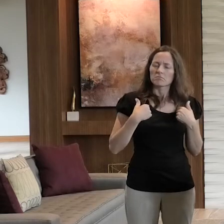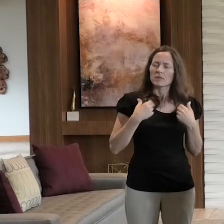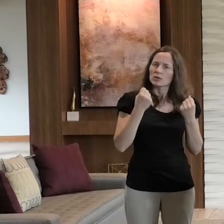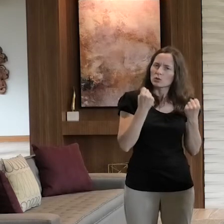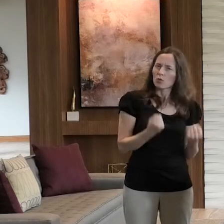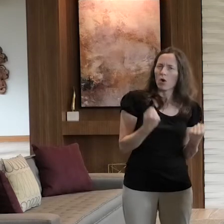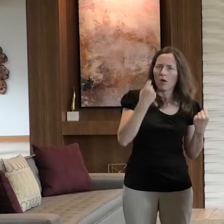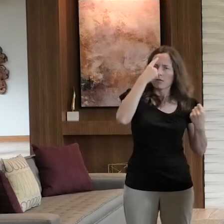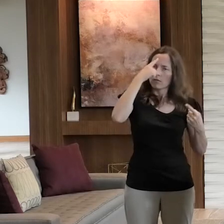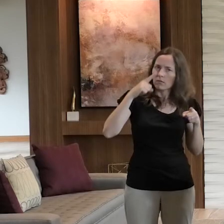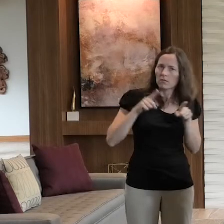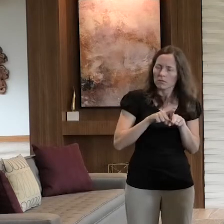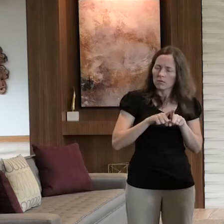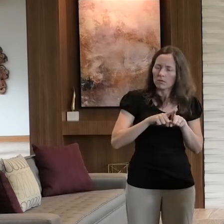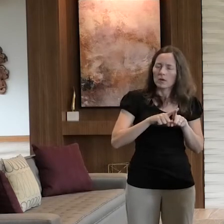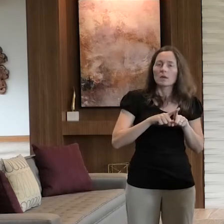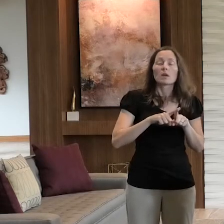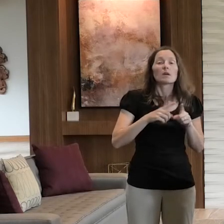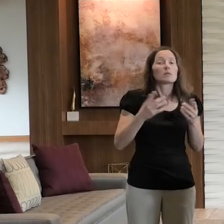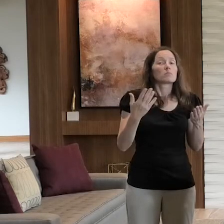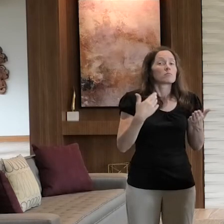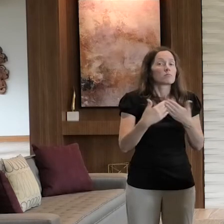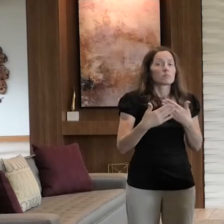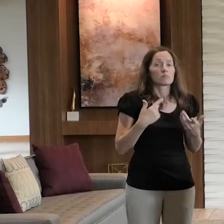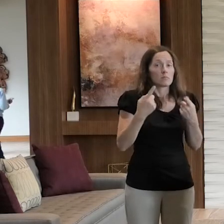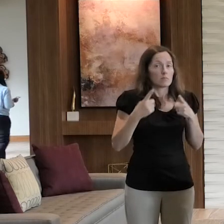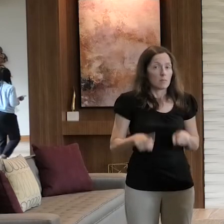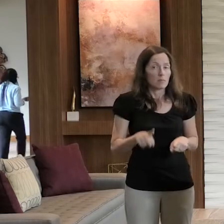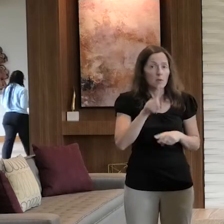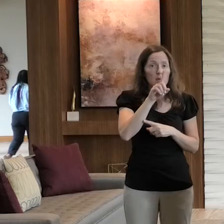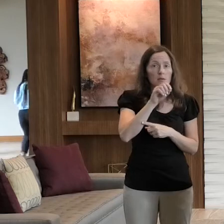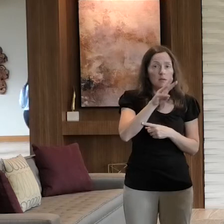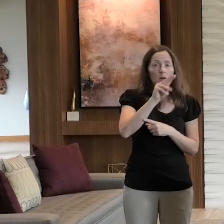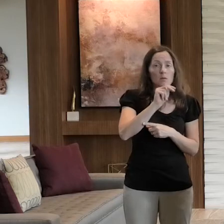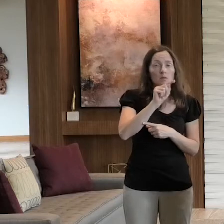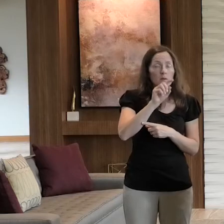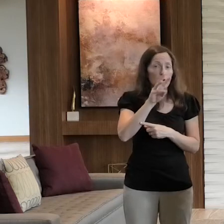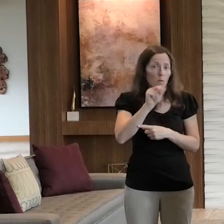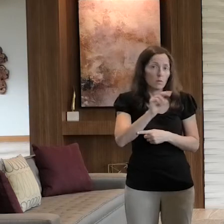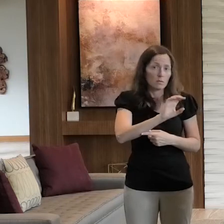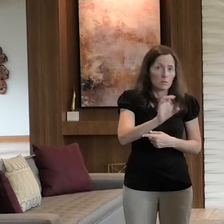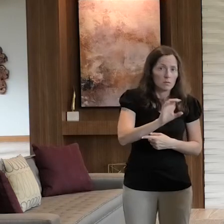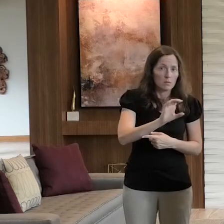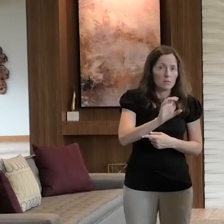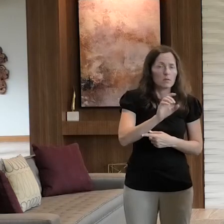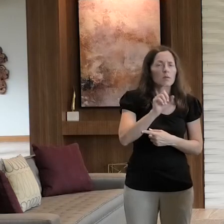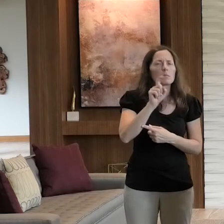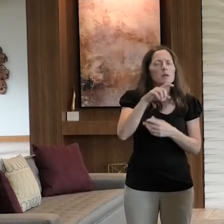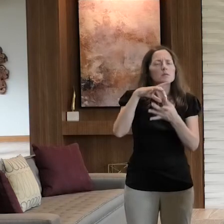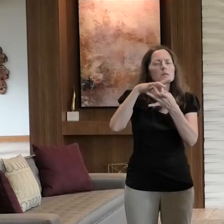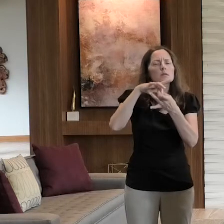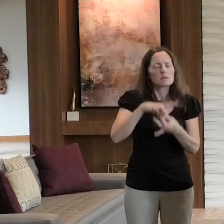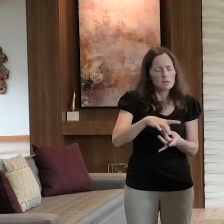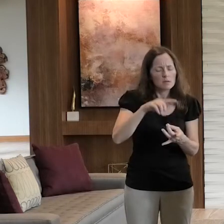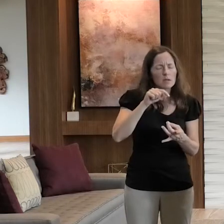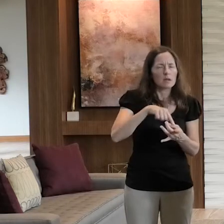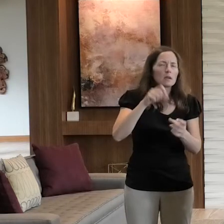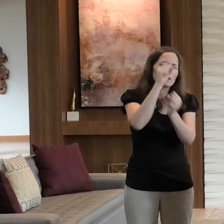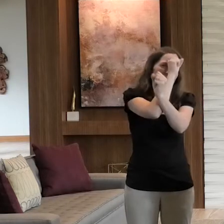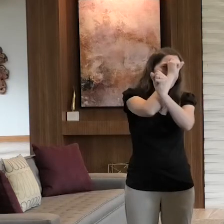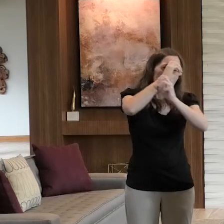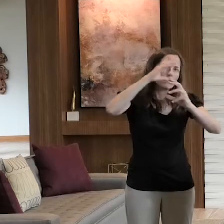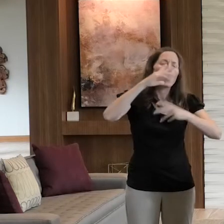in downtown Columbia had to be rooted in a vision and values about what kind